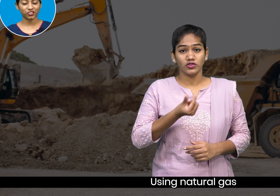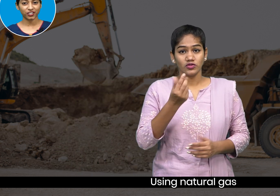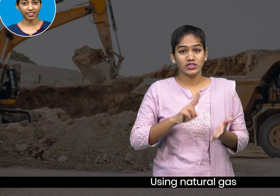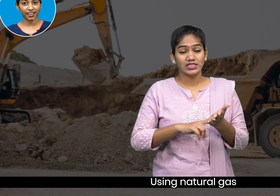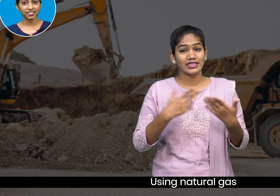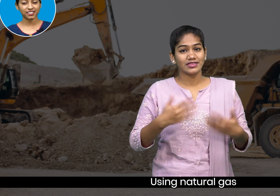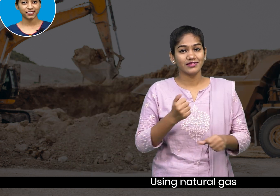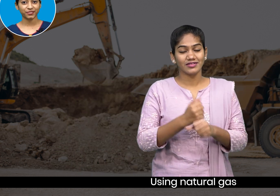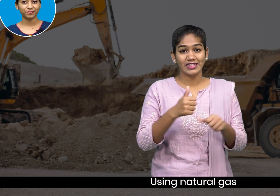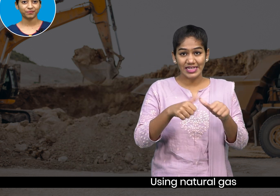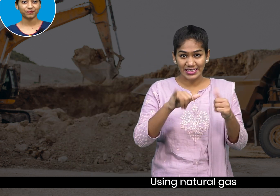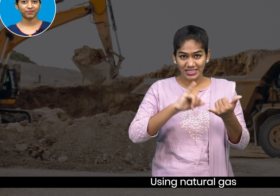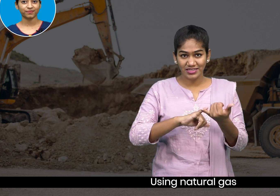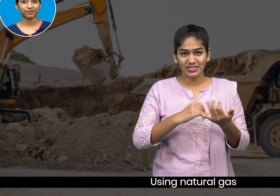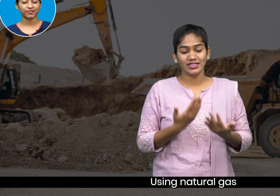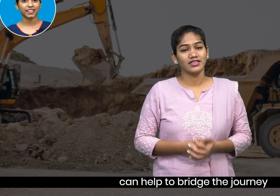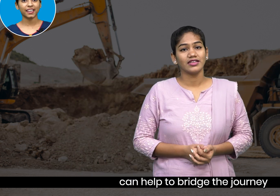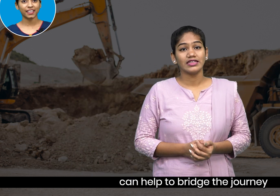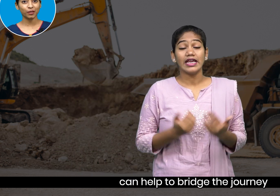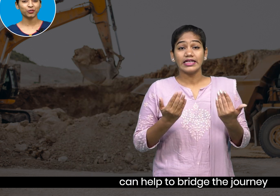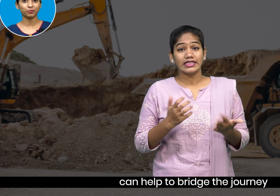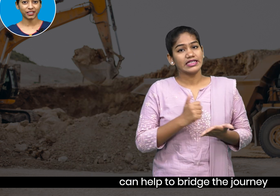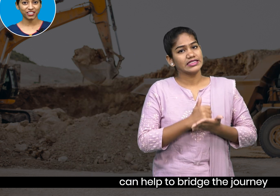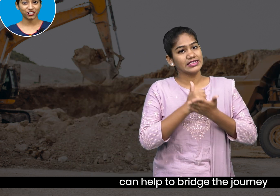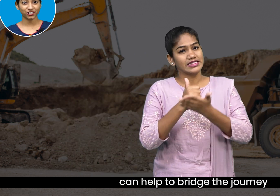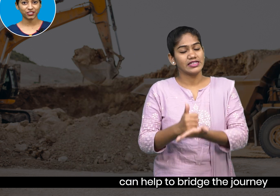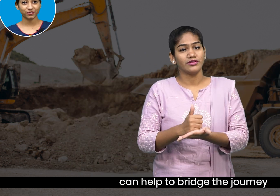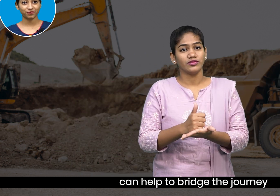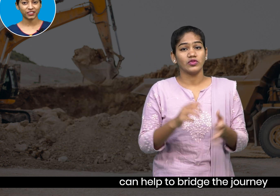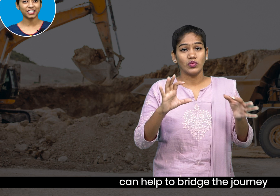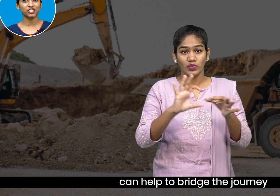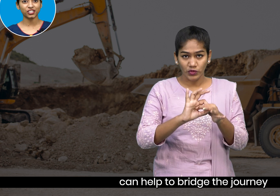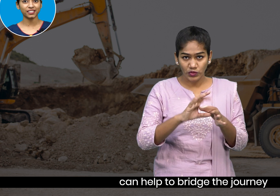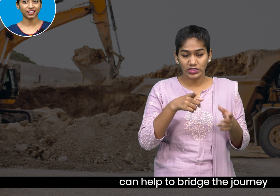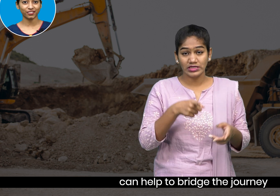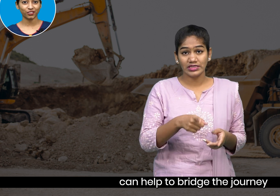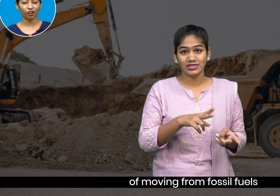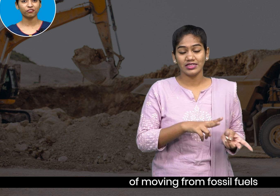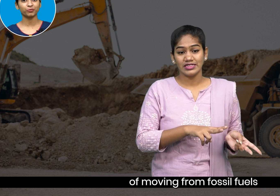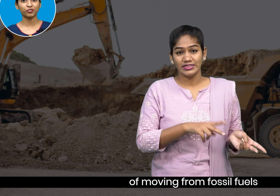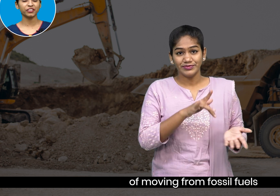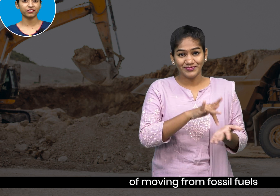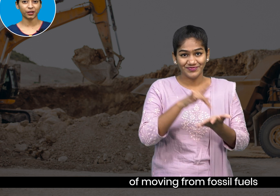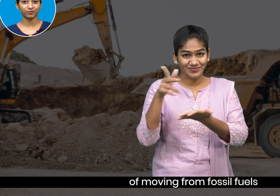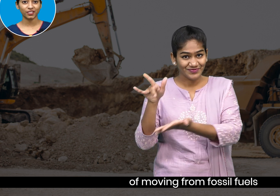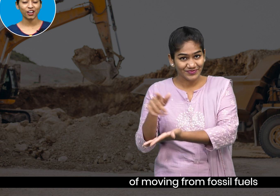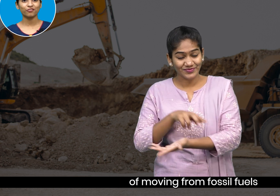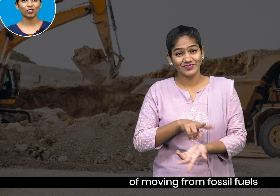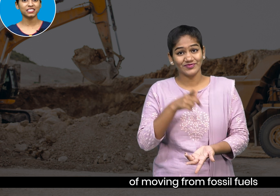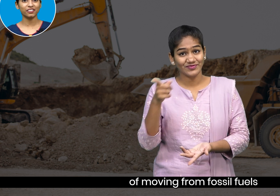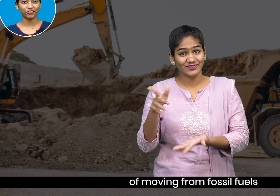Using natural gas can help to bridge the journey of moving